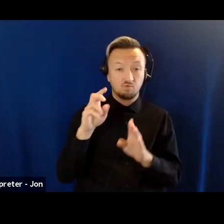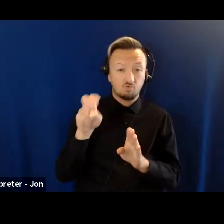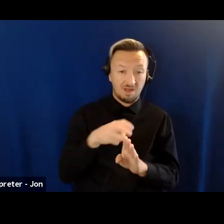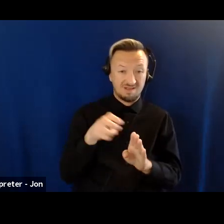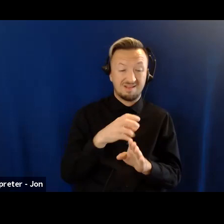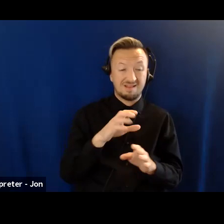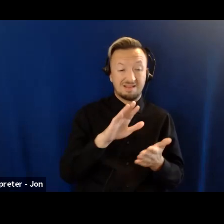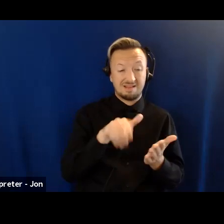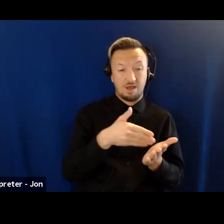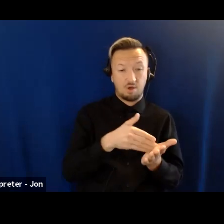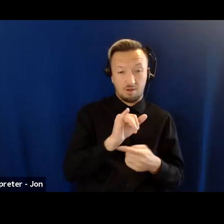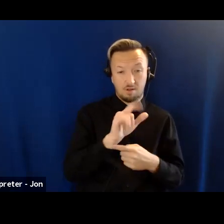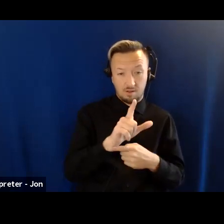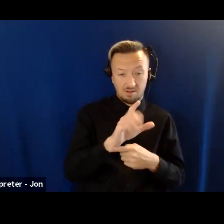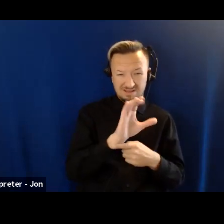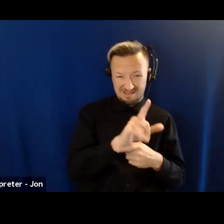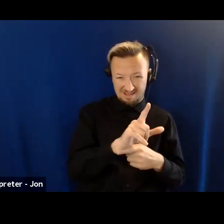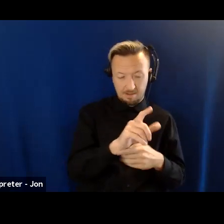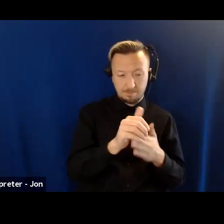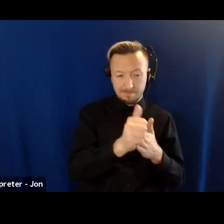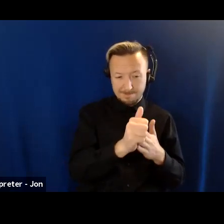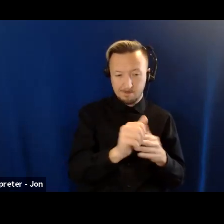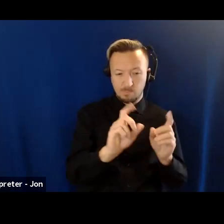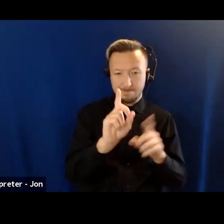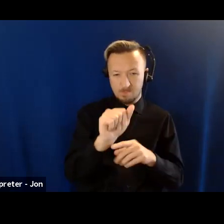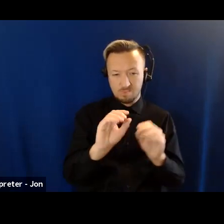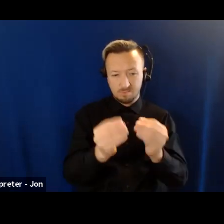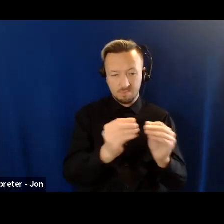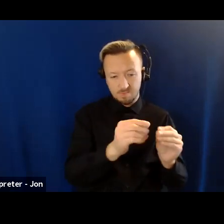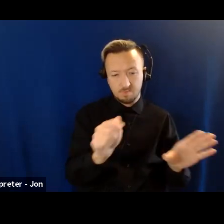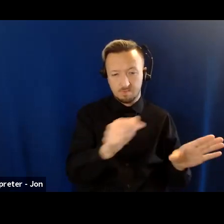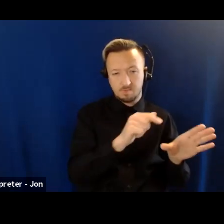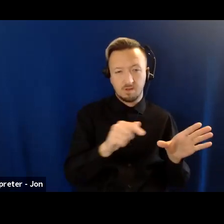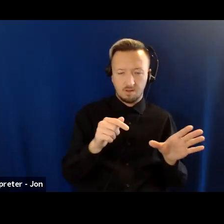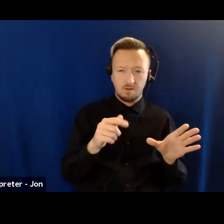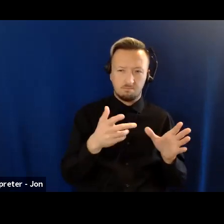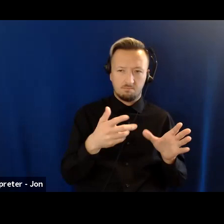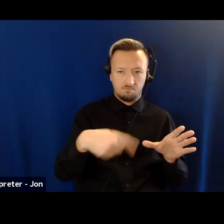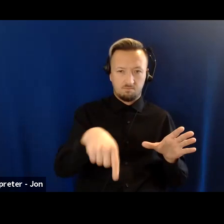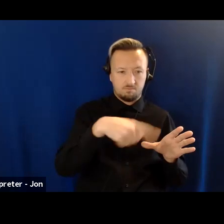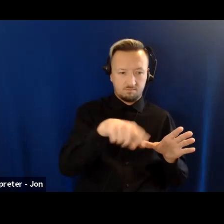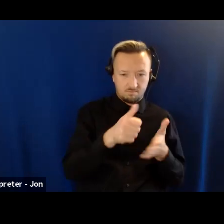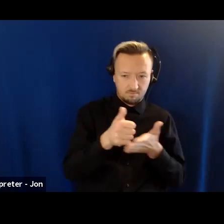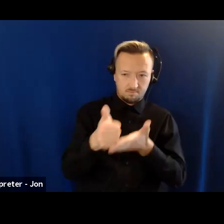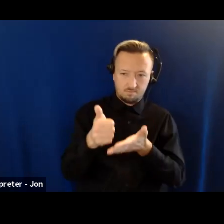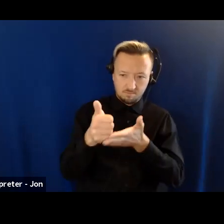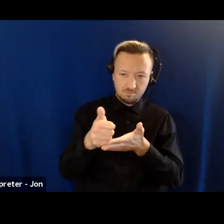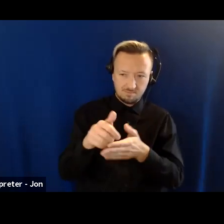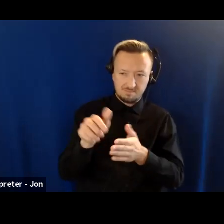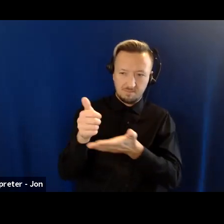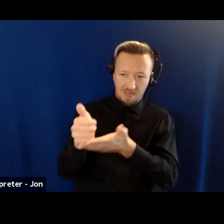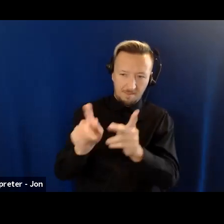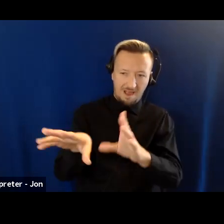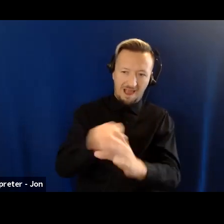Independent Living disability-led organizations are being, it's the very people who are helping transition people out of